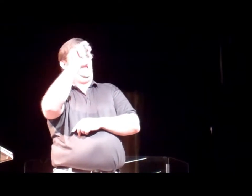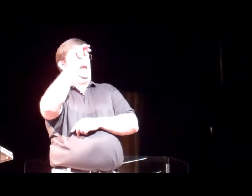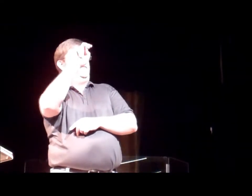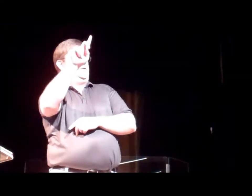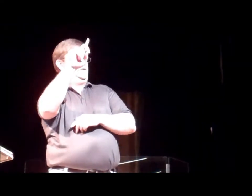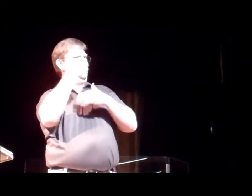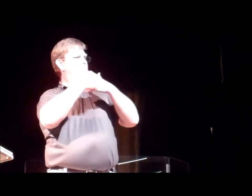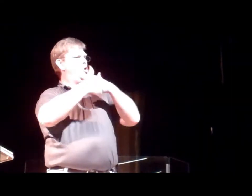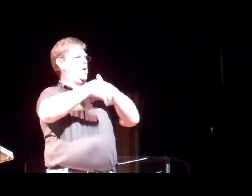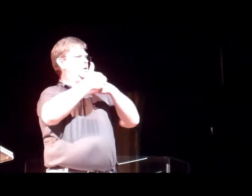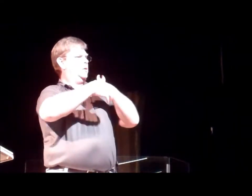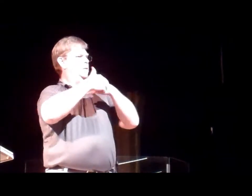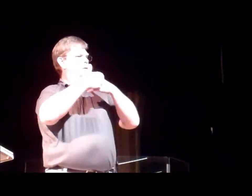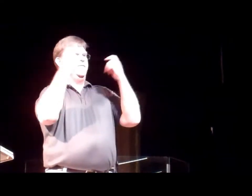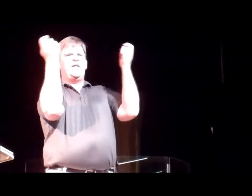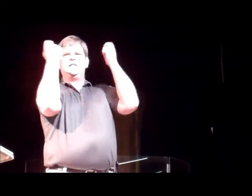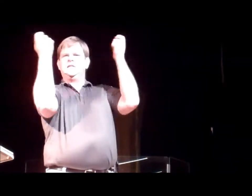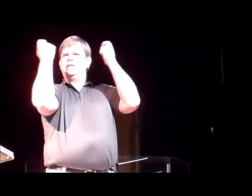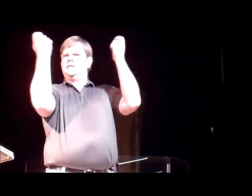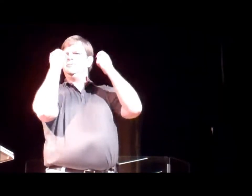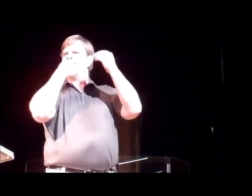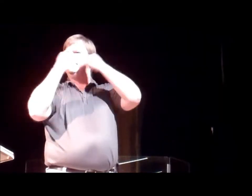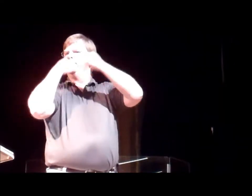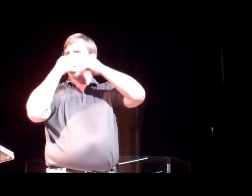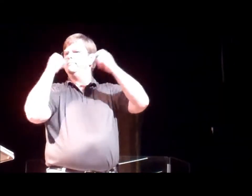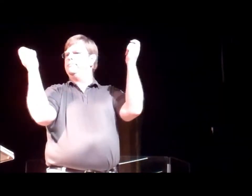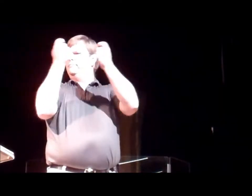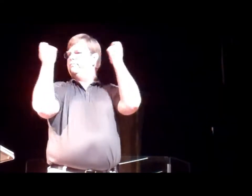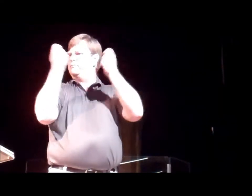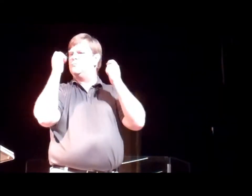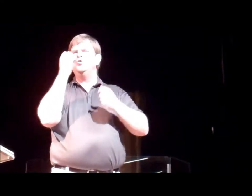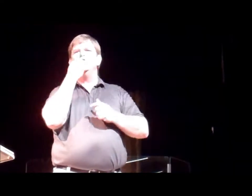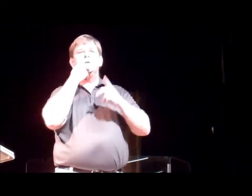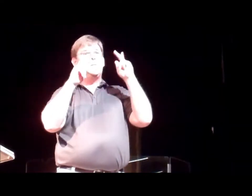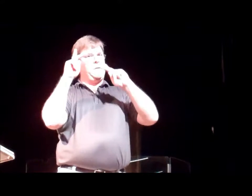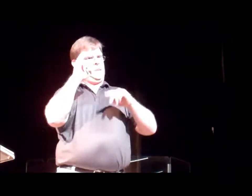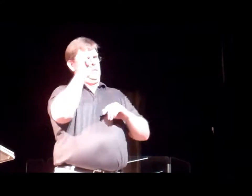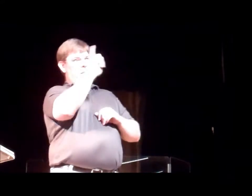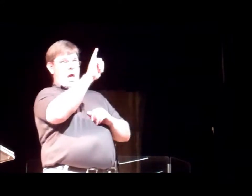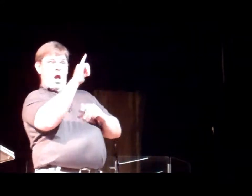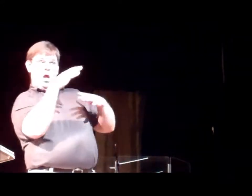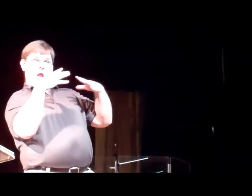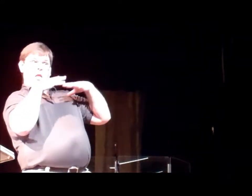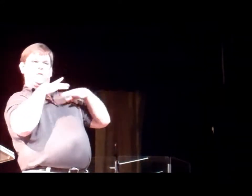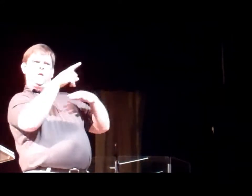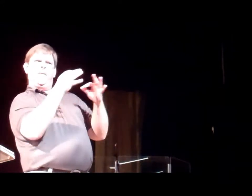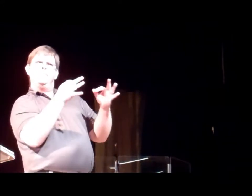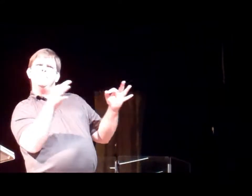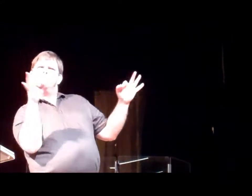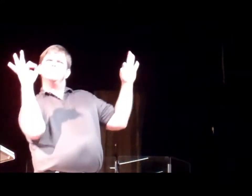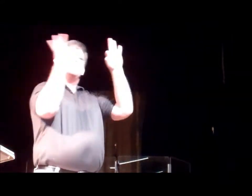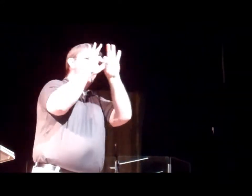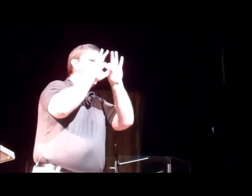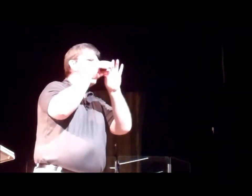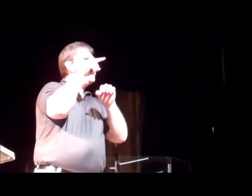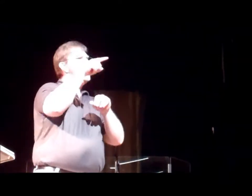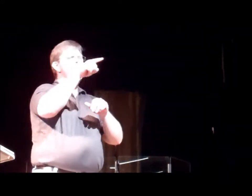You'll see in the Testament, you'll see unleavened bread, and that meant that they were celebrating the Feast of